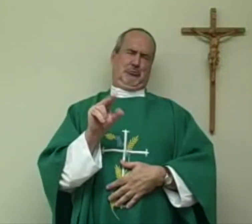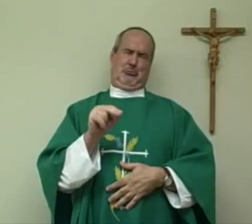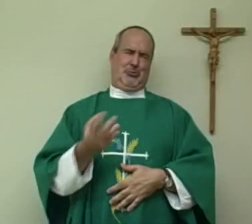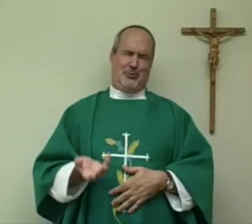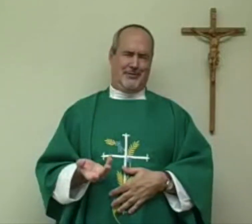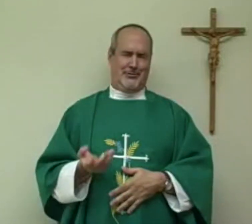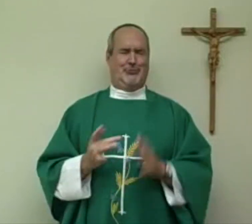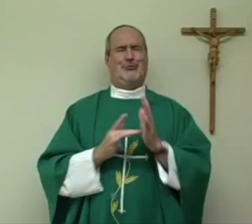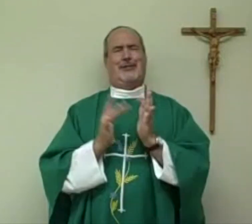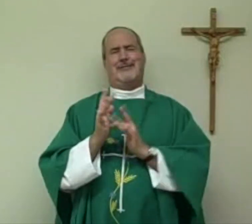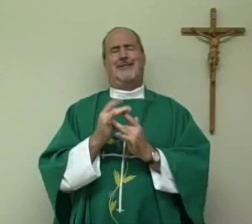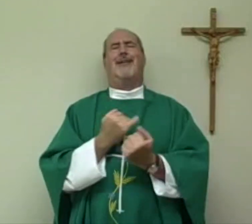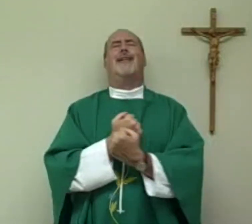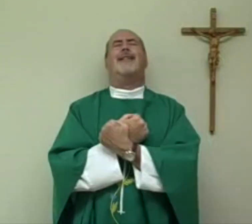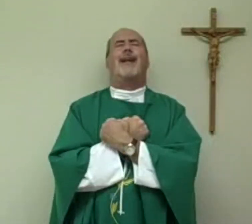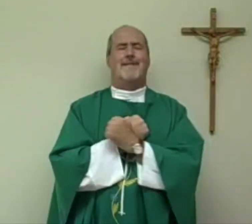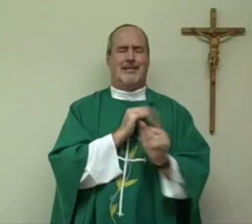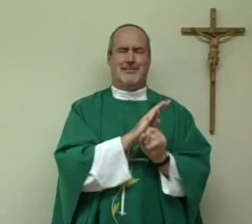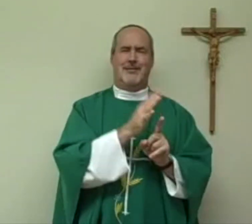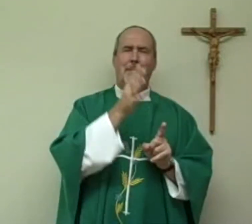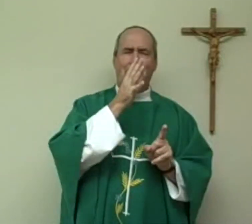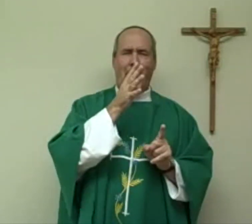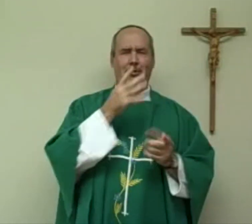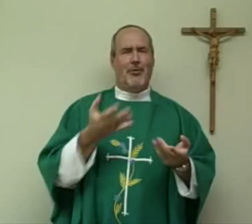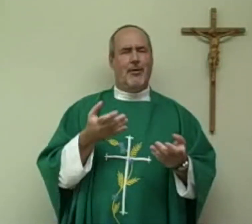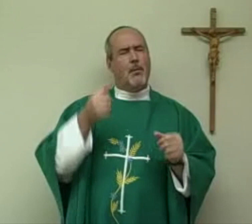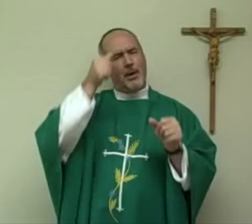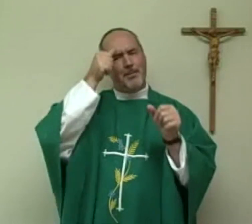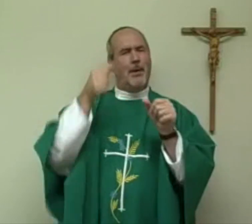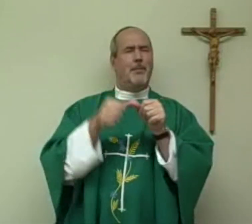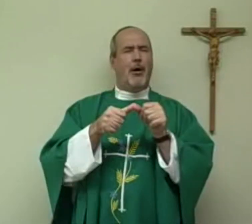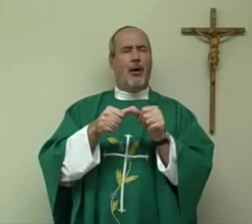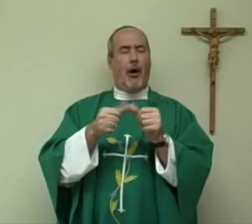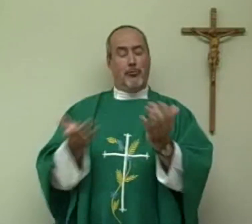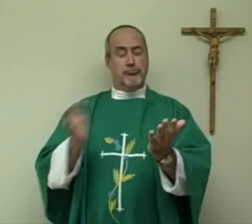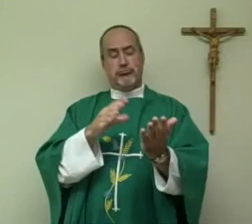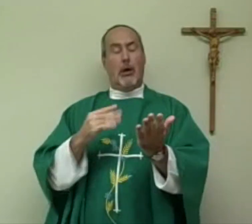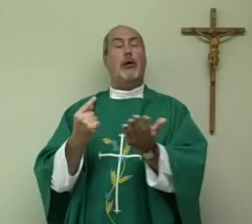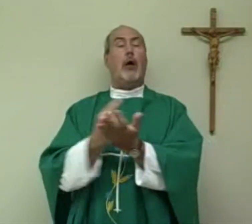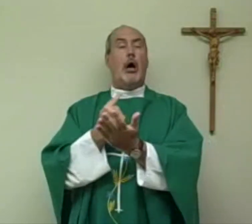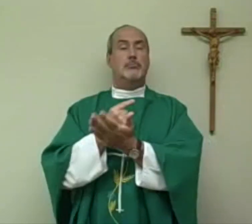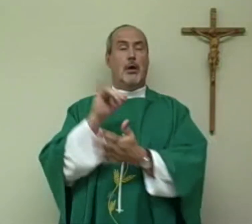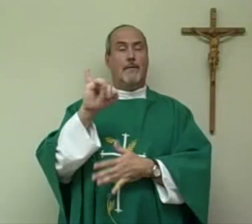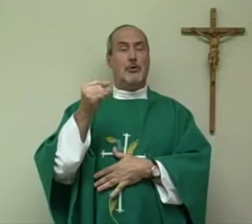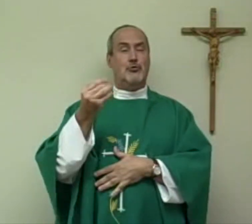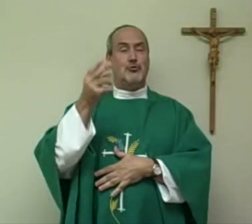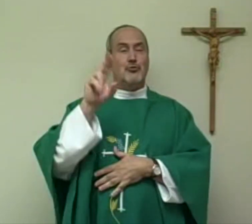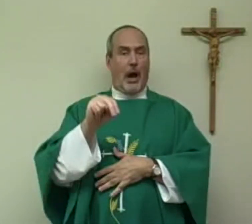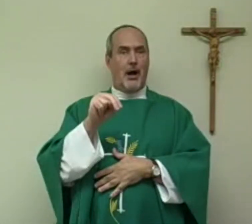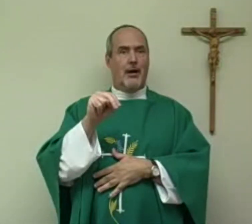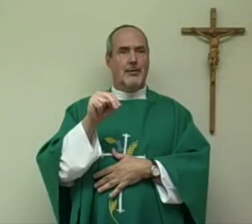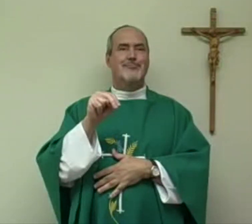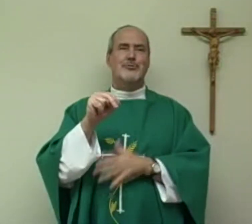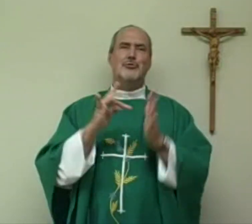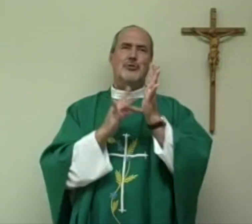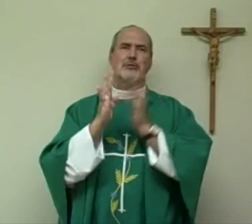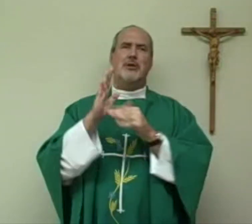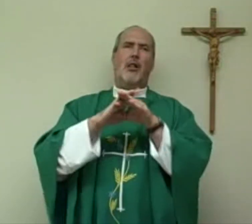really what Jesus means. Jesus loved his mother. And remember, if you look forward in the Gospel of